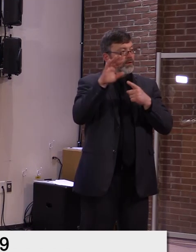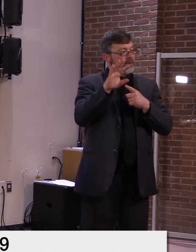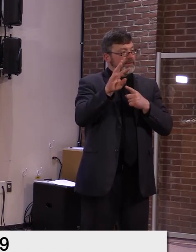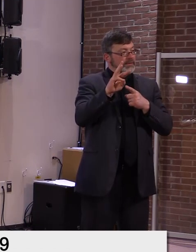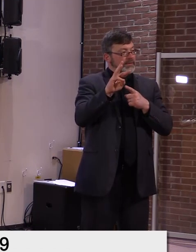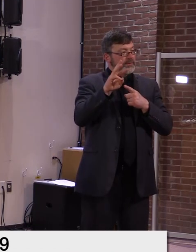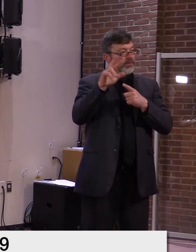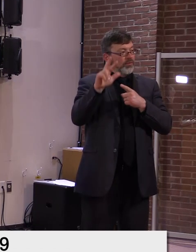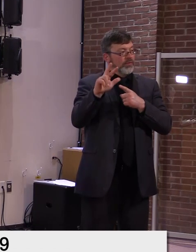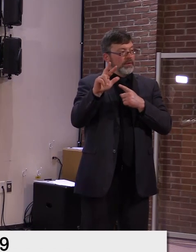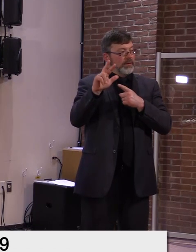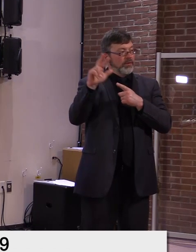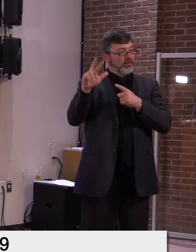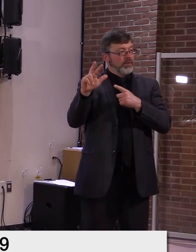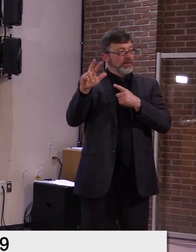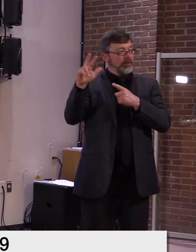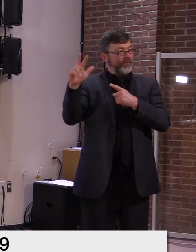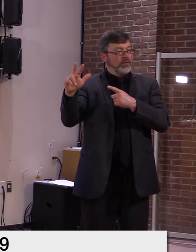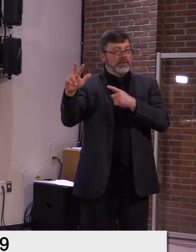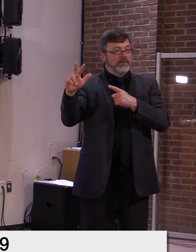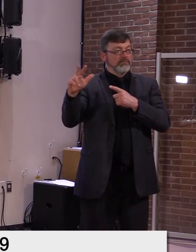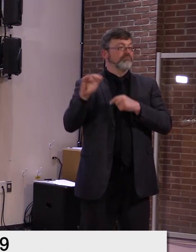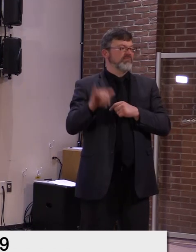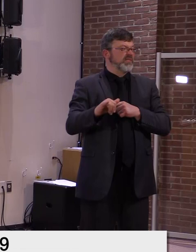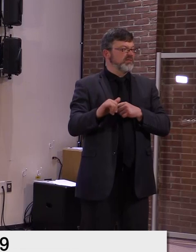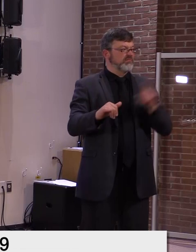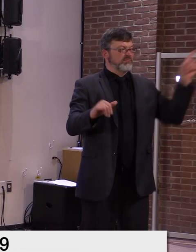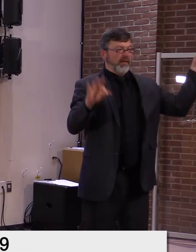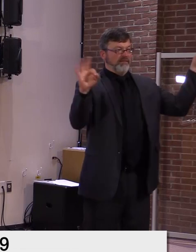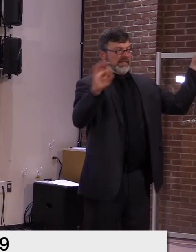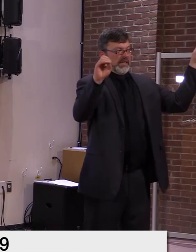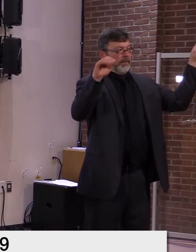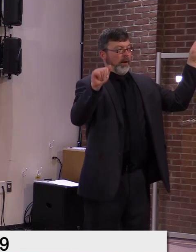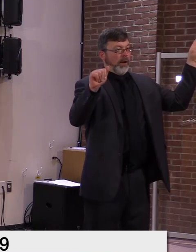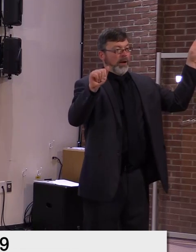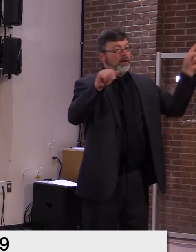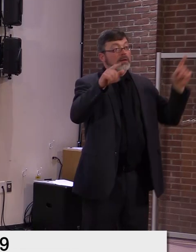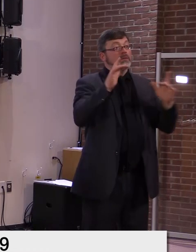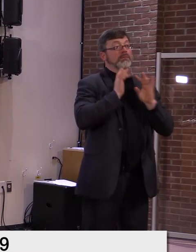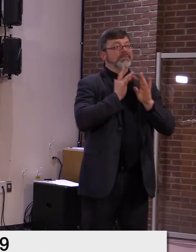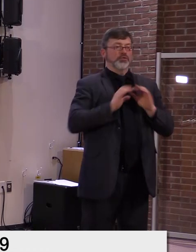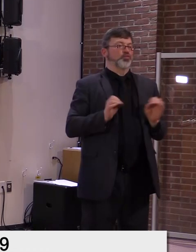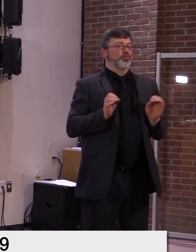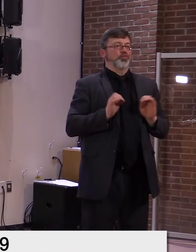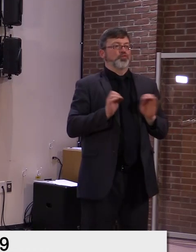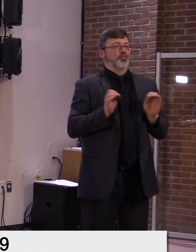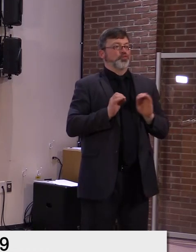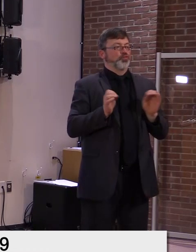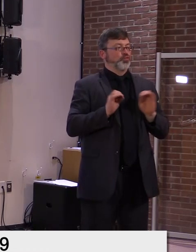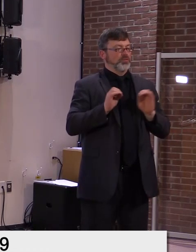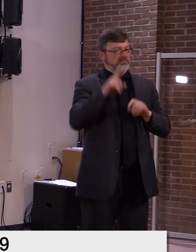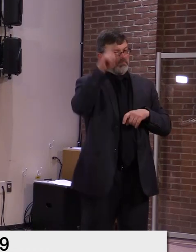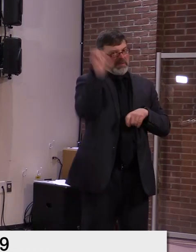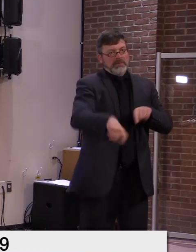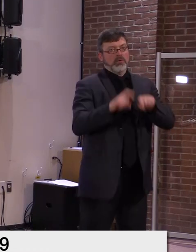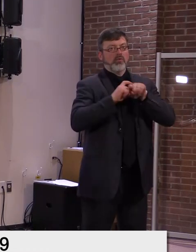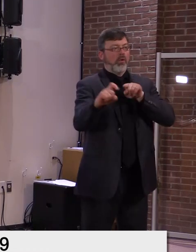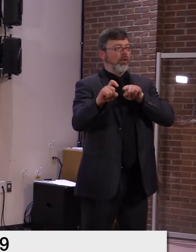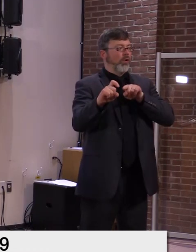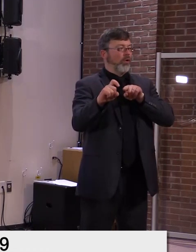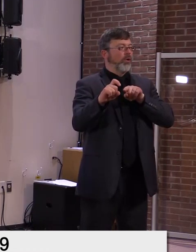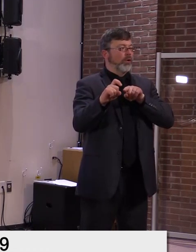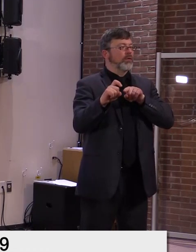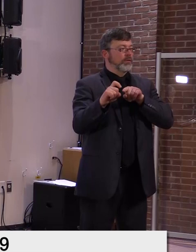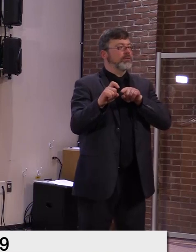time, I'll turn it over to Dr. Levine for a health update, but I just want to remind 30 and